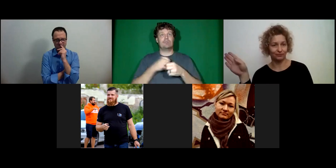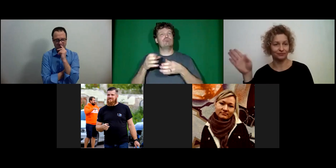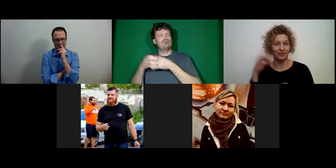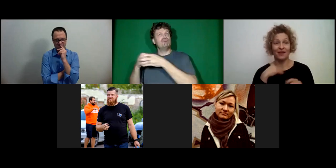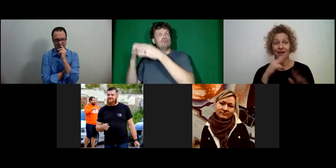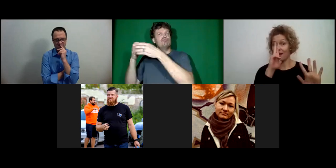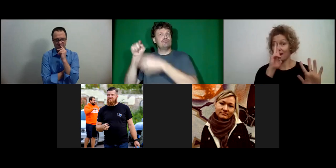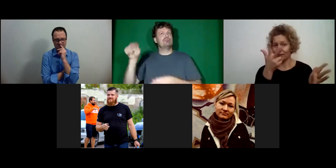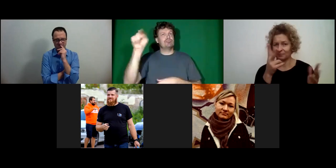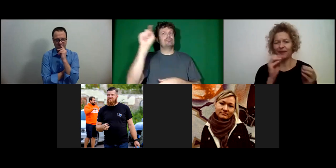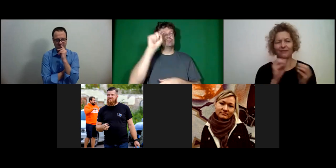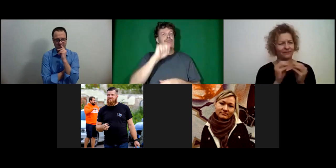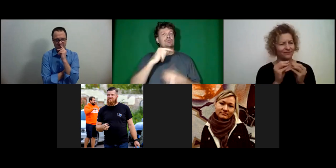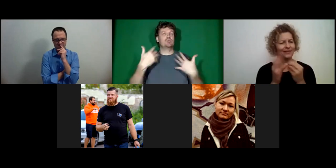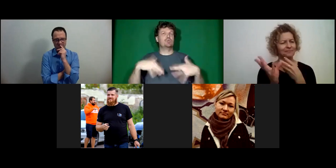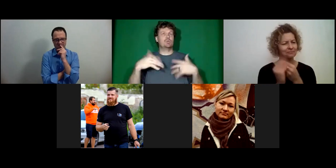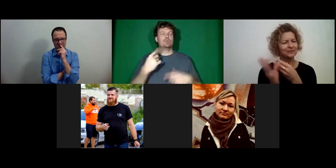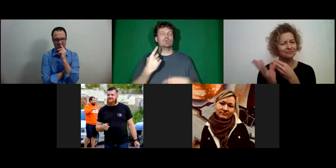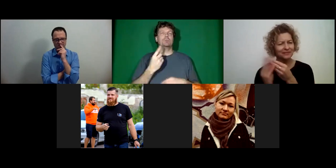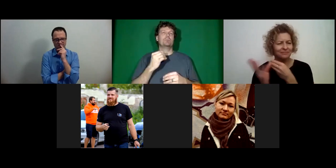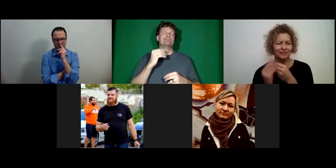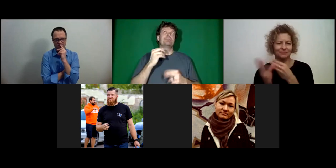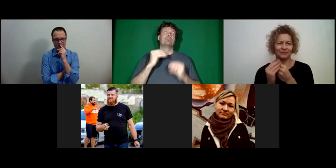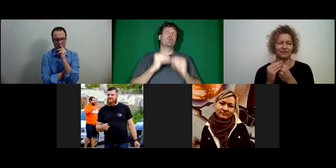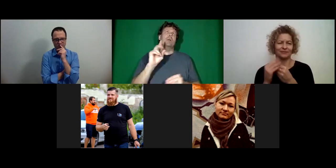8 years in different countries.